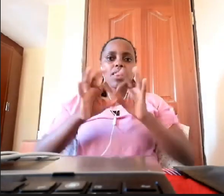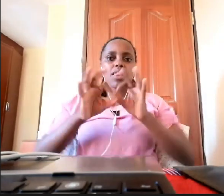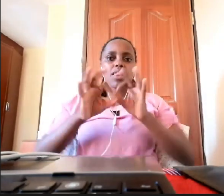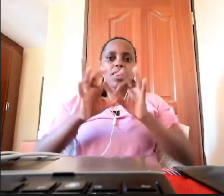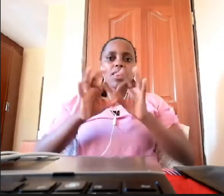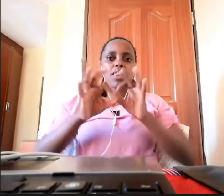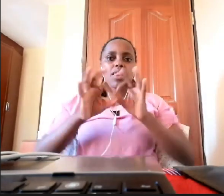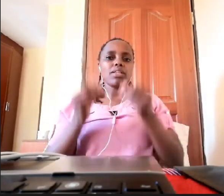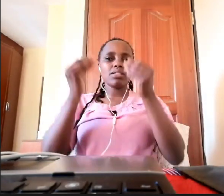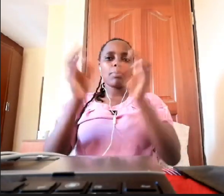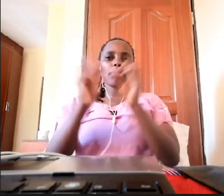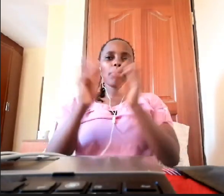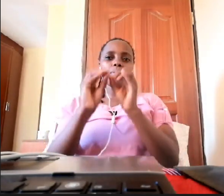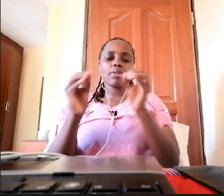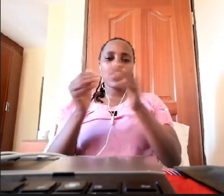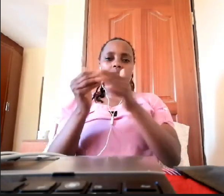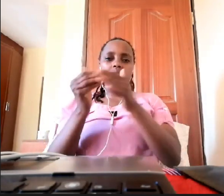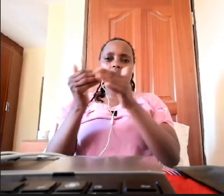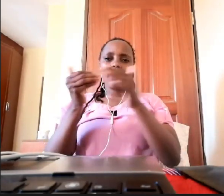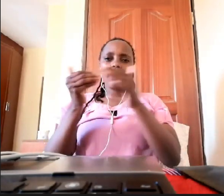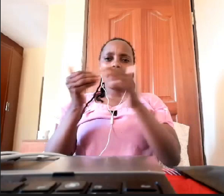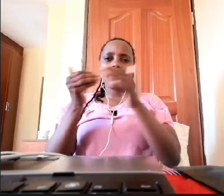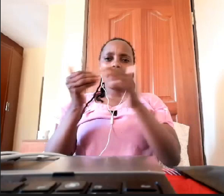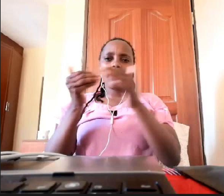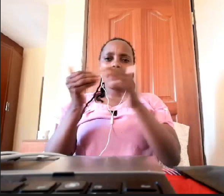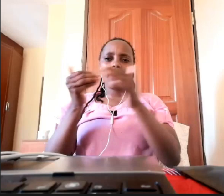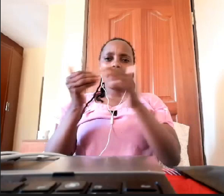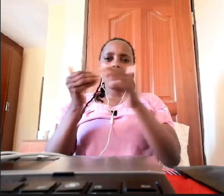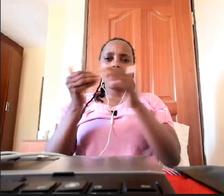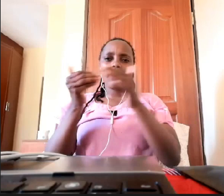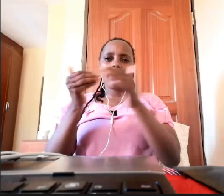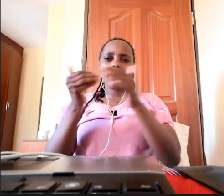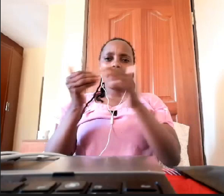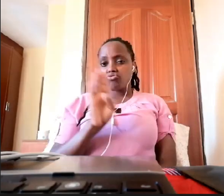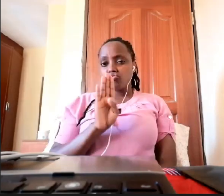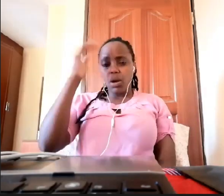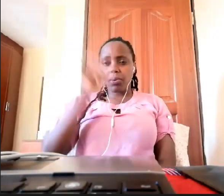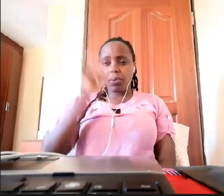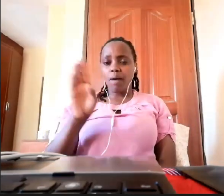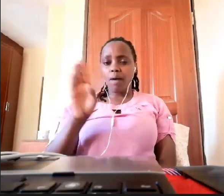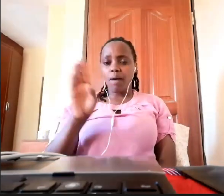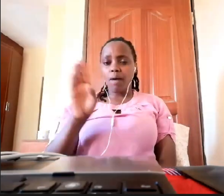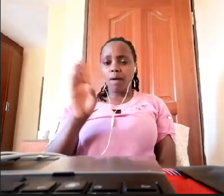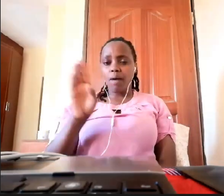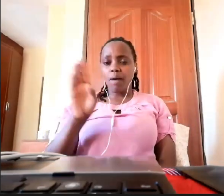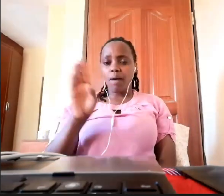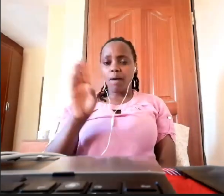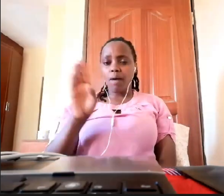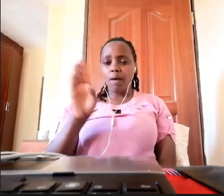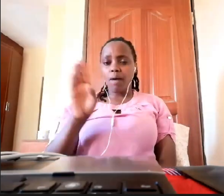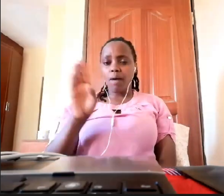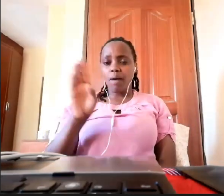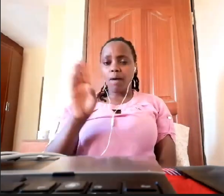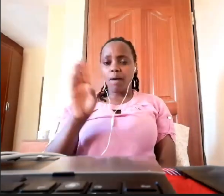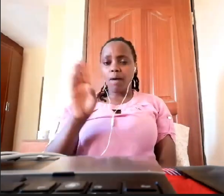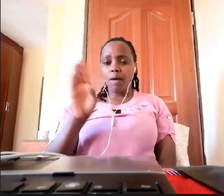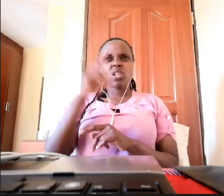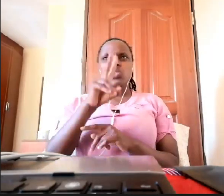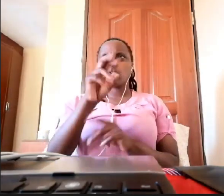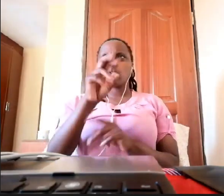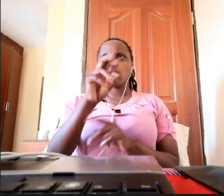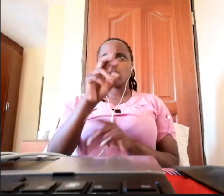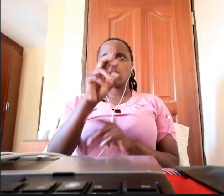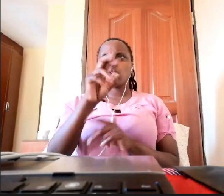of not submitting the initial report. This is from Burundi. As you may be aware, Burundi submitted the initial report, I think